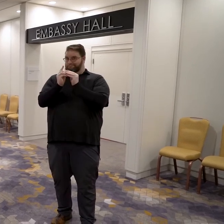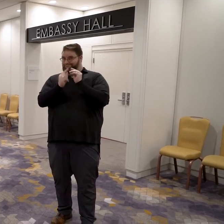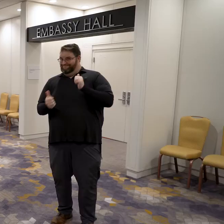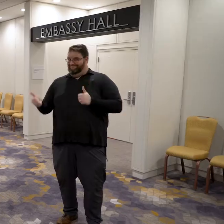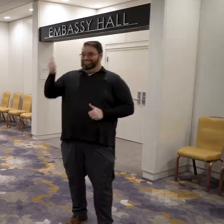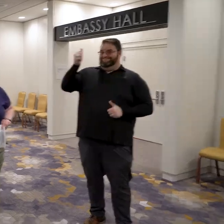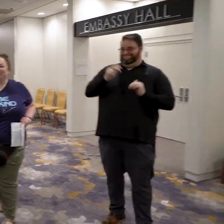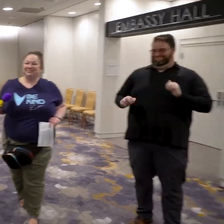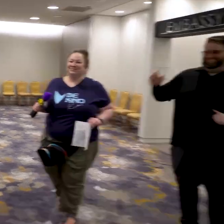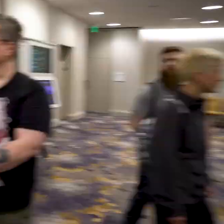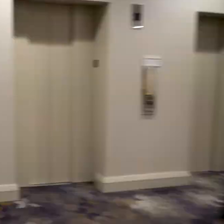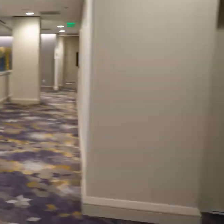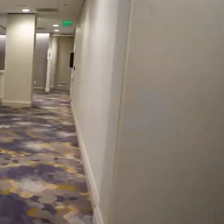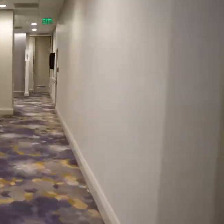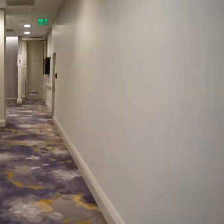more.